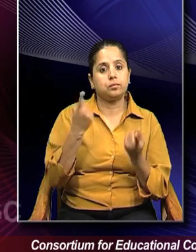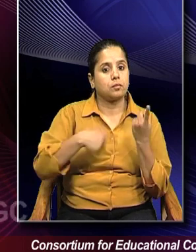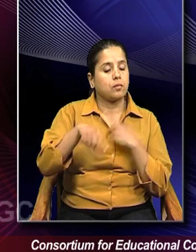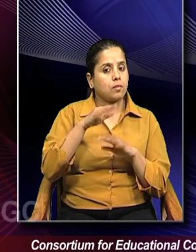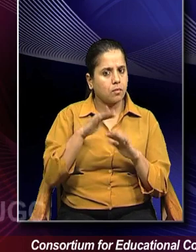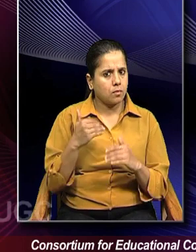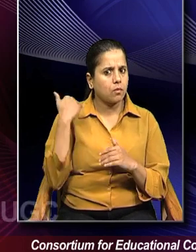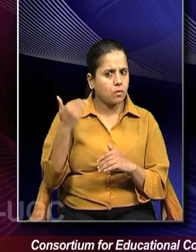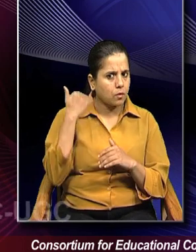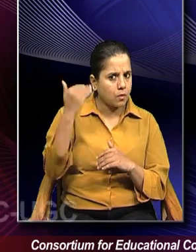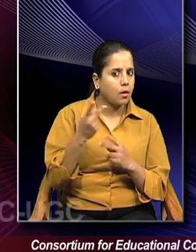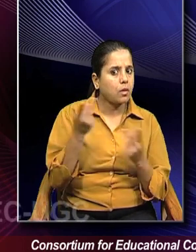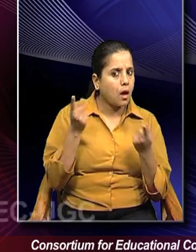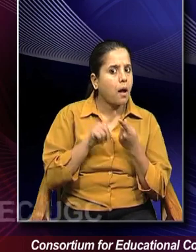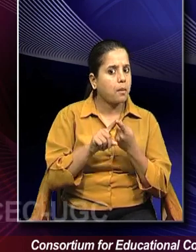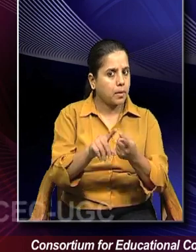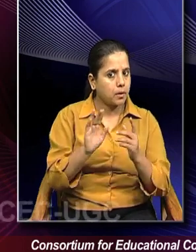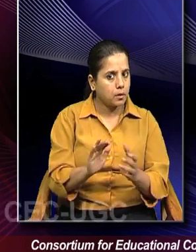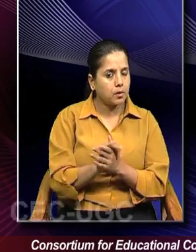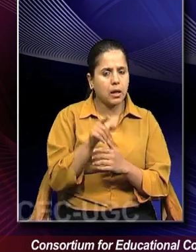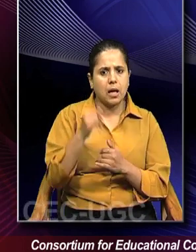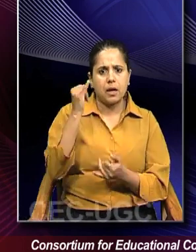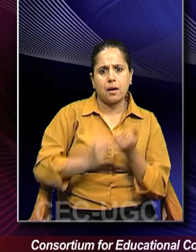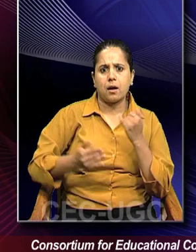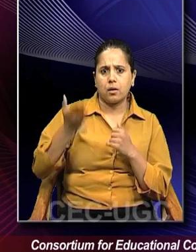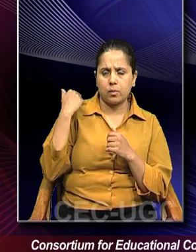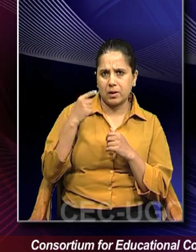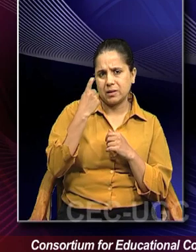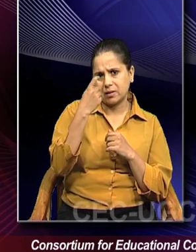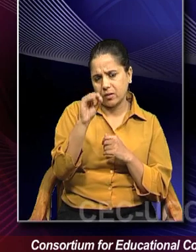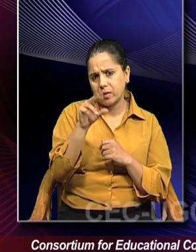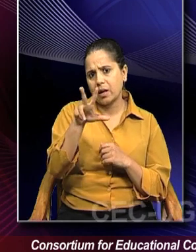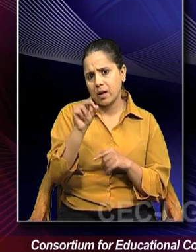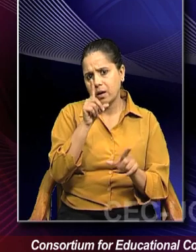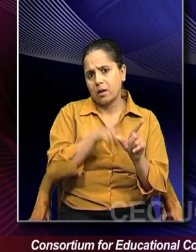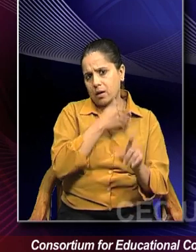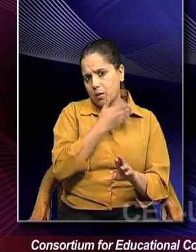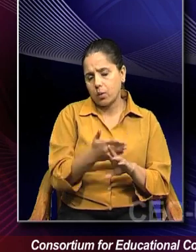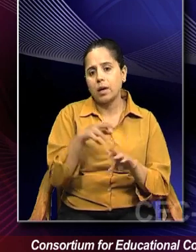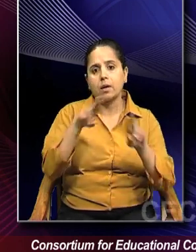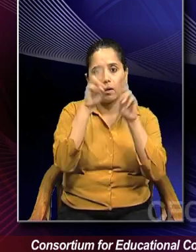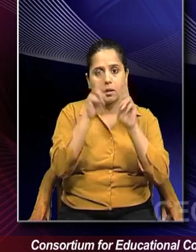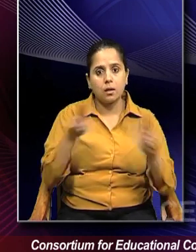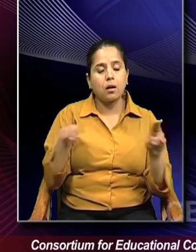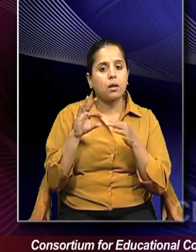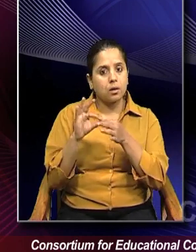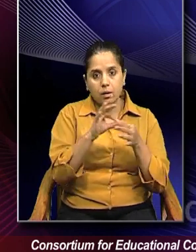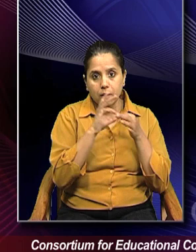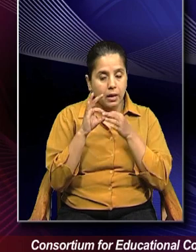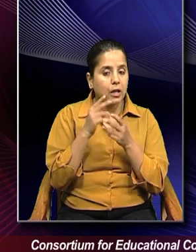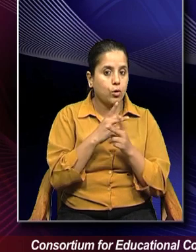been instances in the last 70, 80 years of international relations